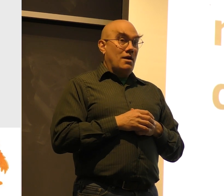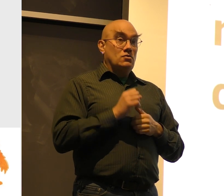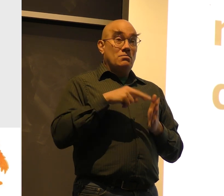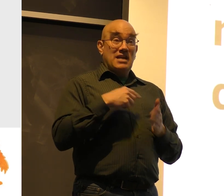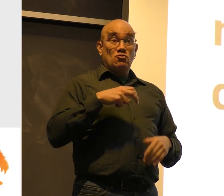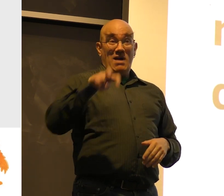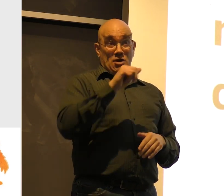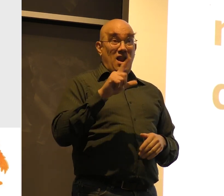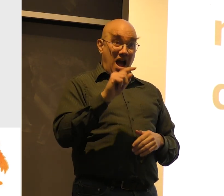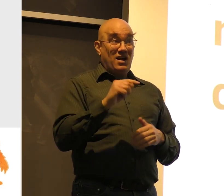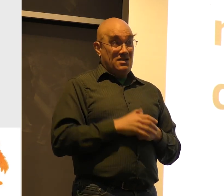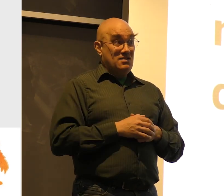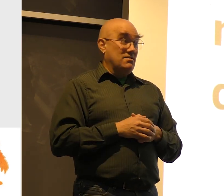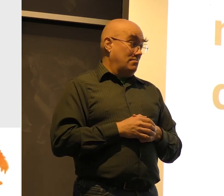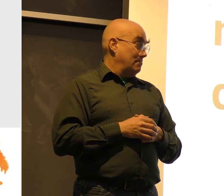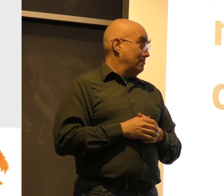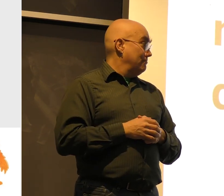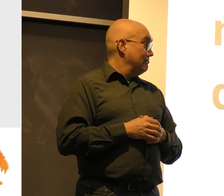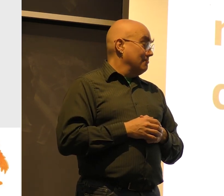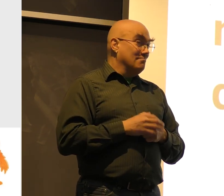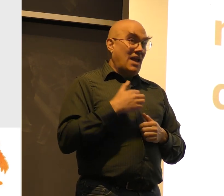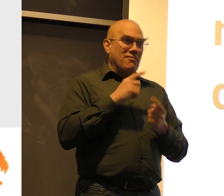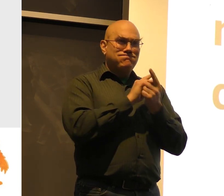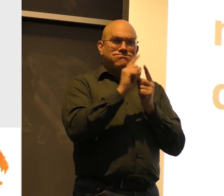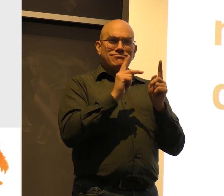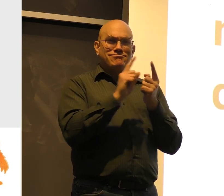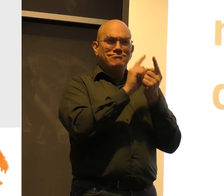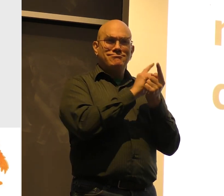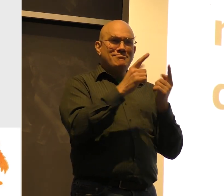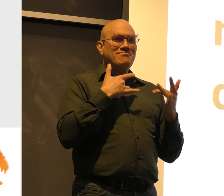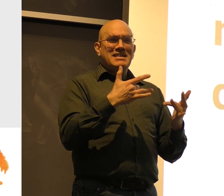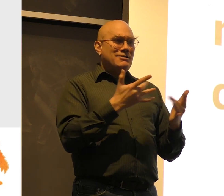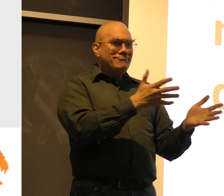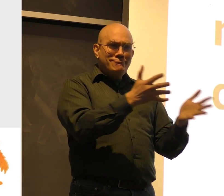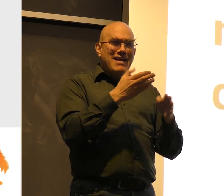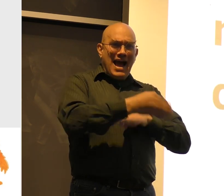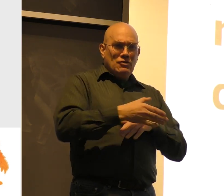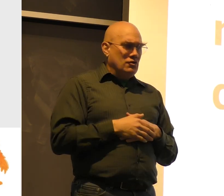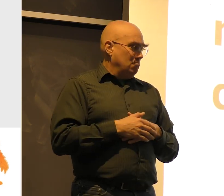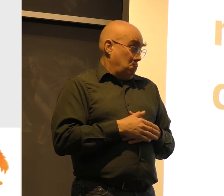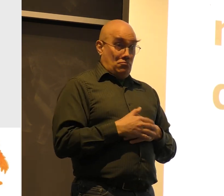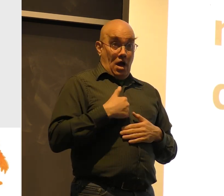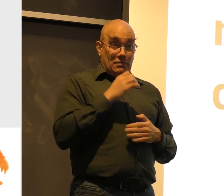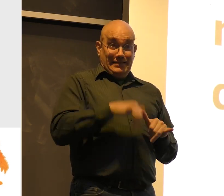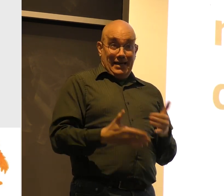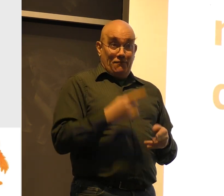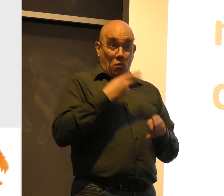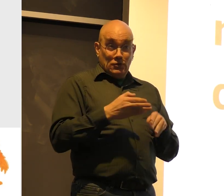things, which means I travel a lot. And I've met so many different people and had conversations afterwards.